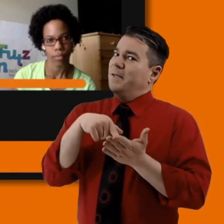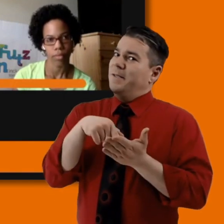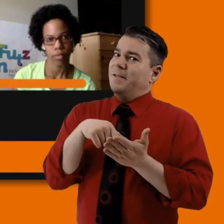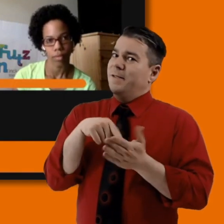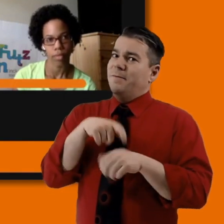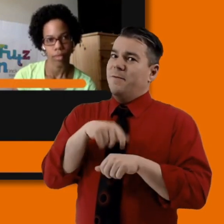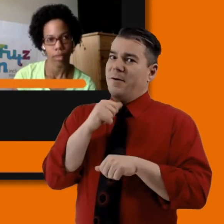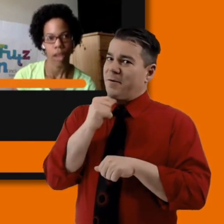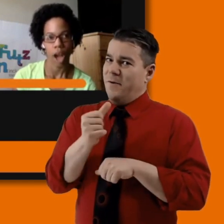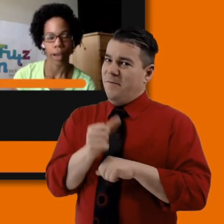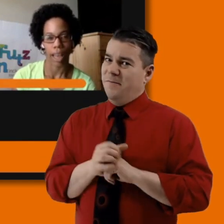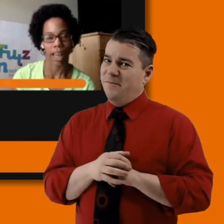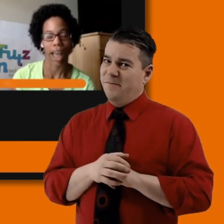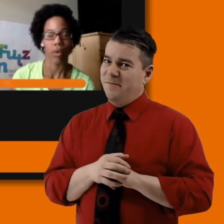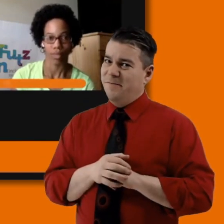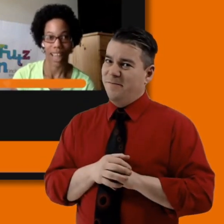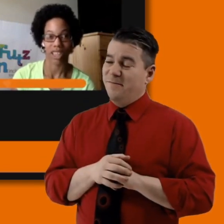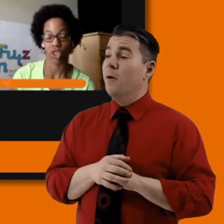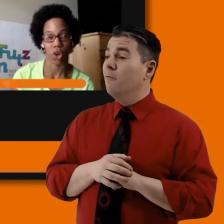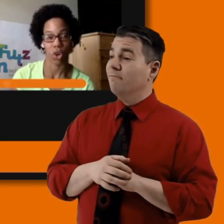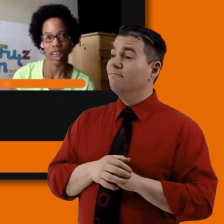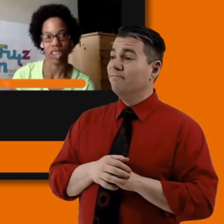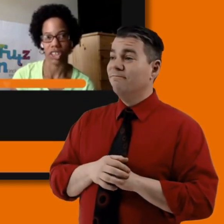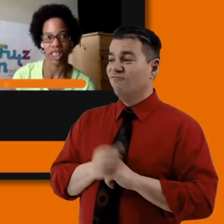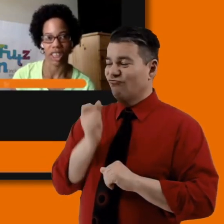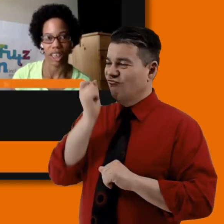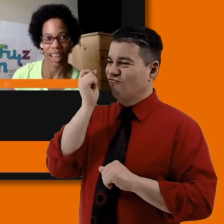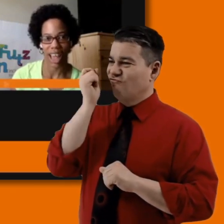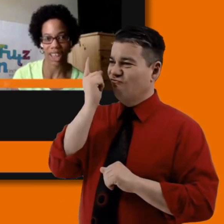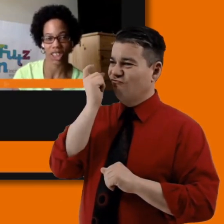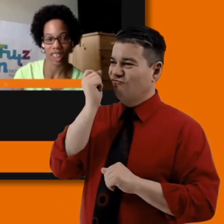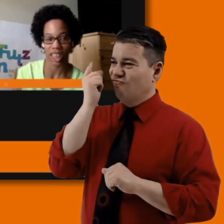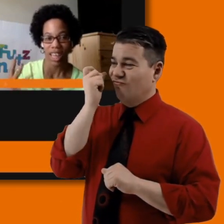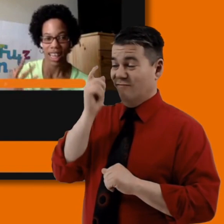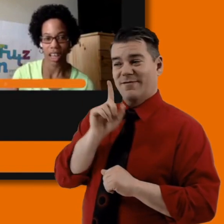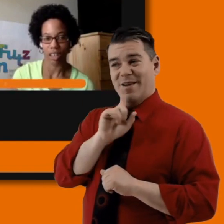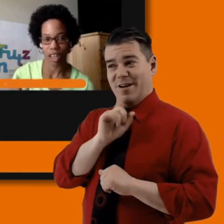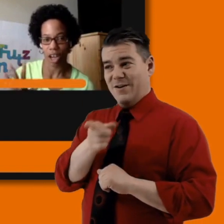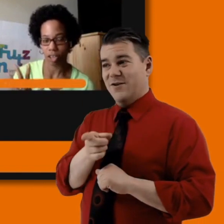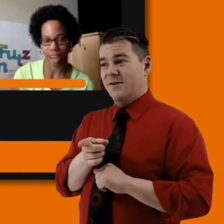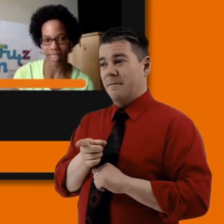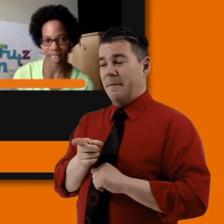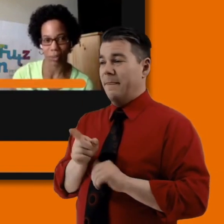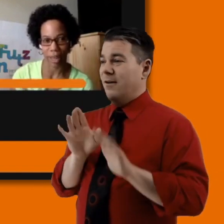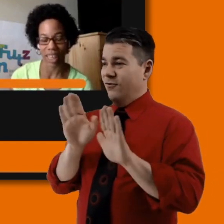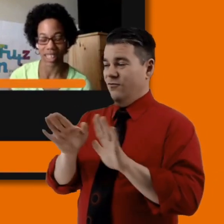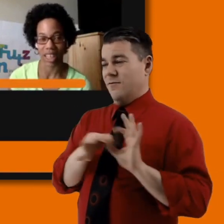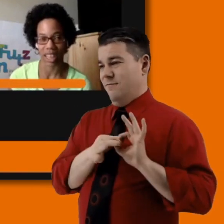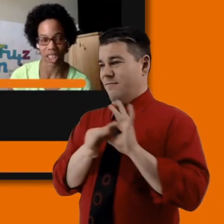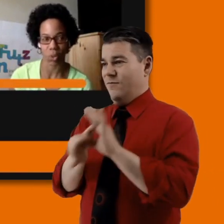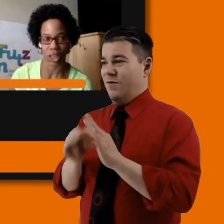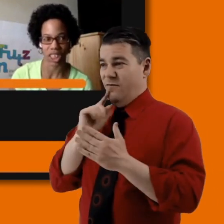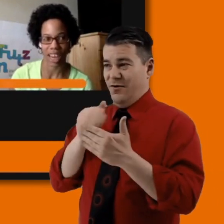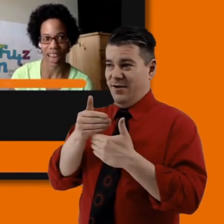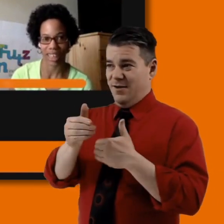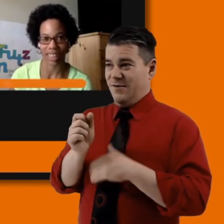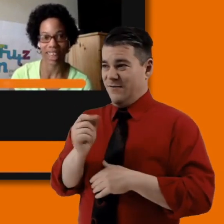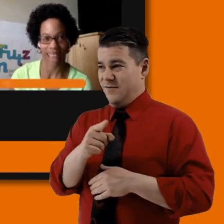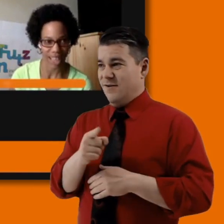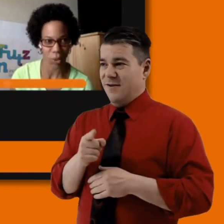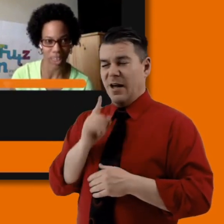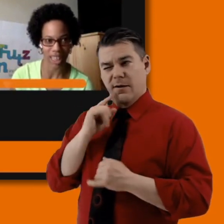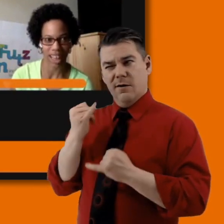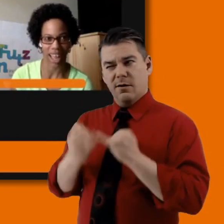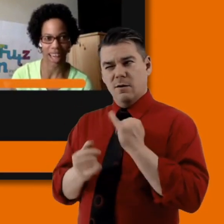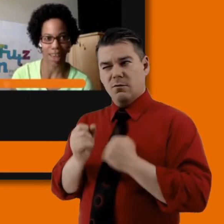do that. Okay, that's totally understood. And actually, a great segue into the next question, and I think